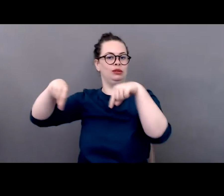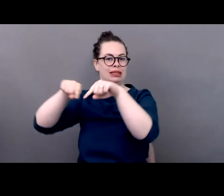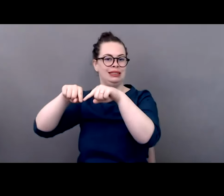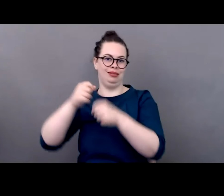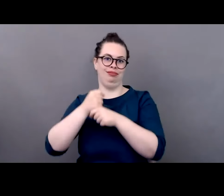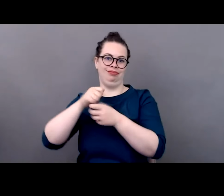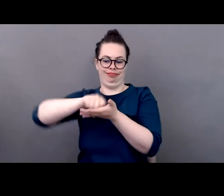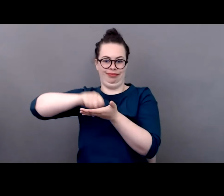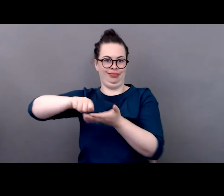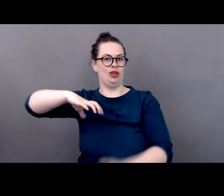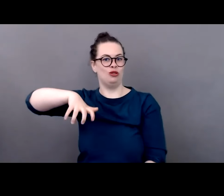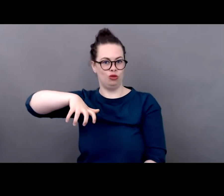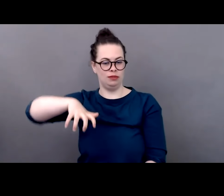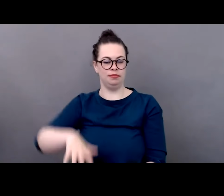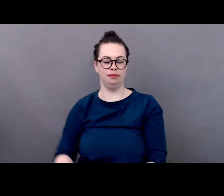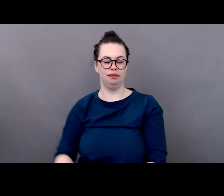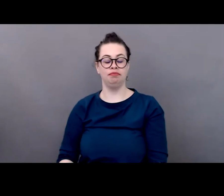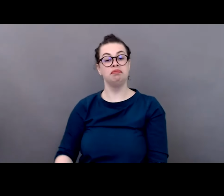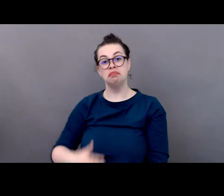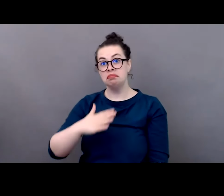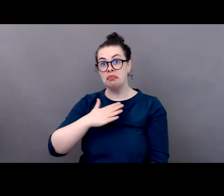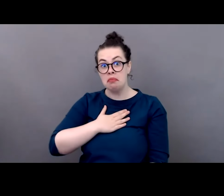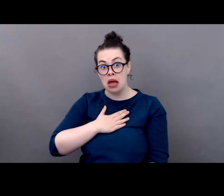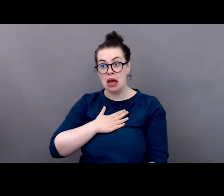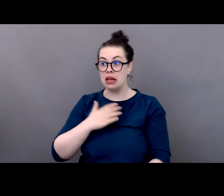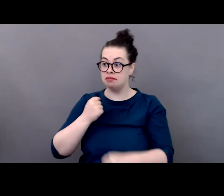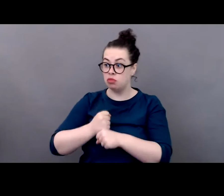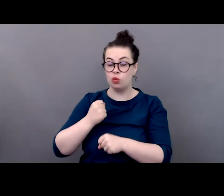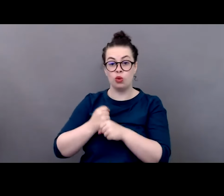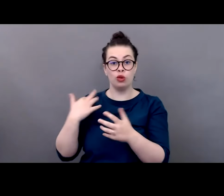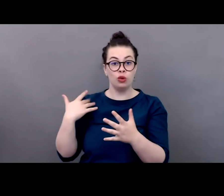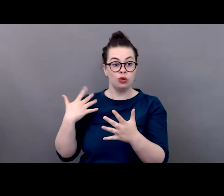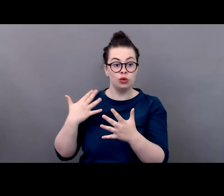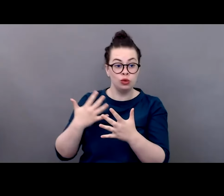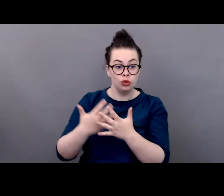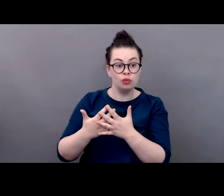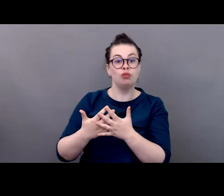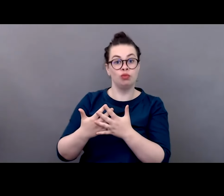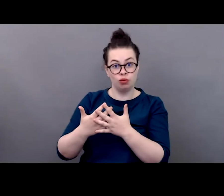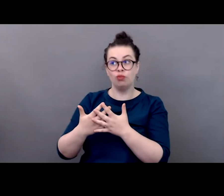in my experience of country rapporteur was the work on the report of Spain.